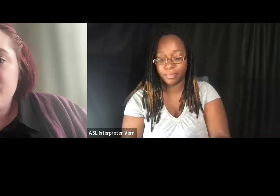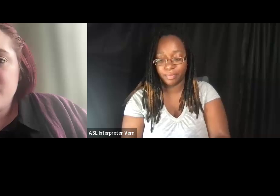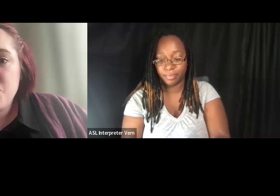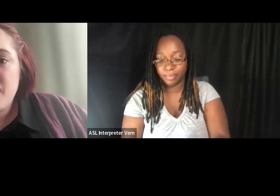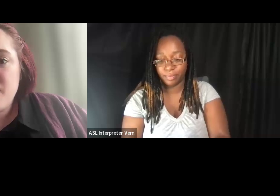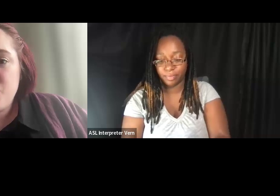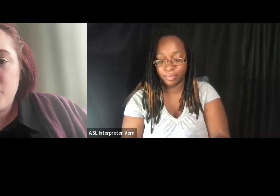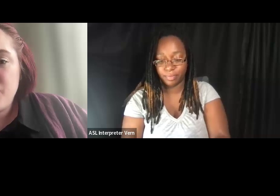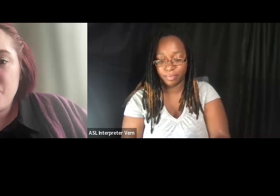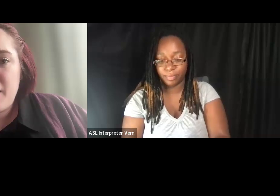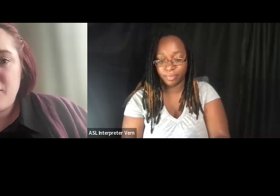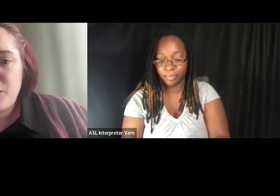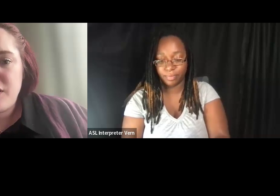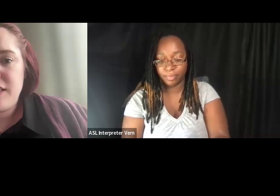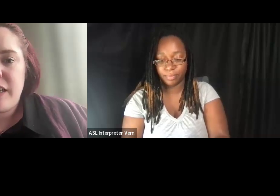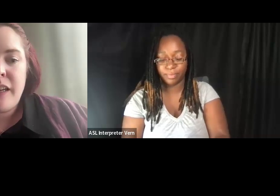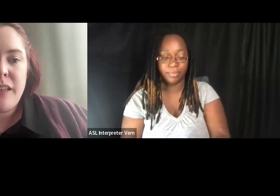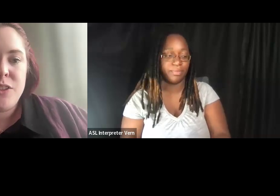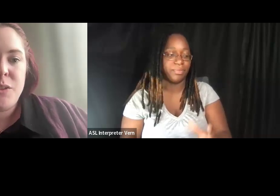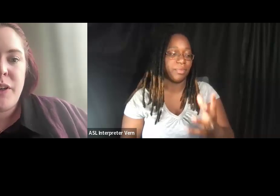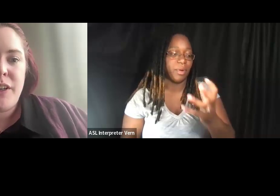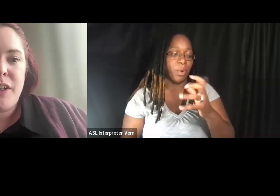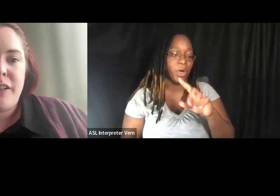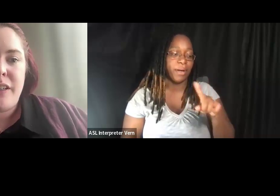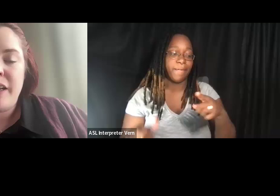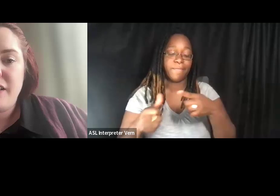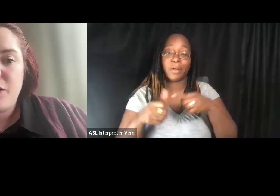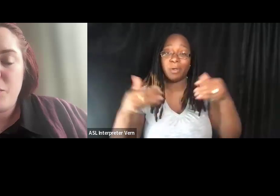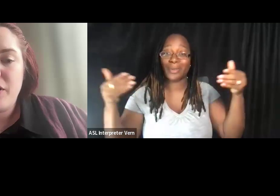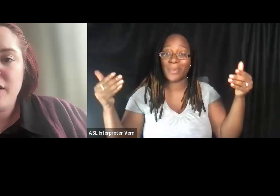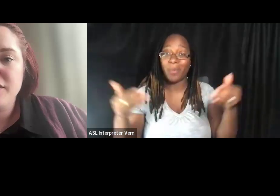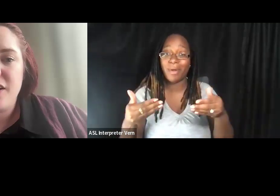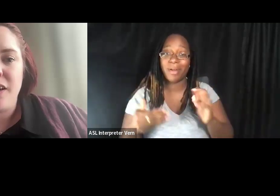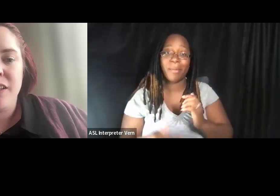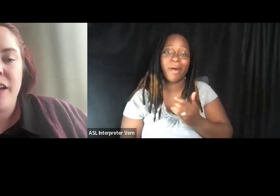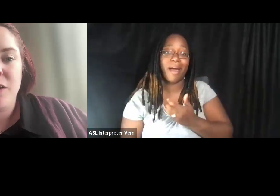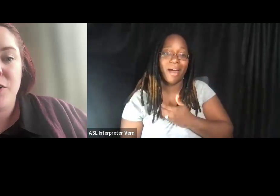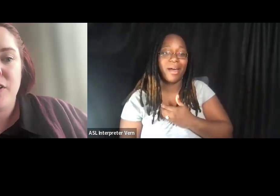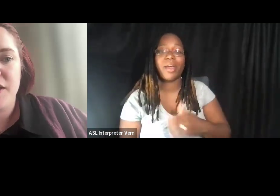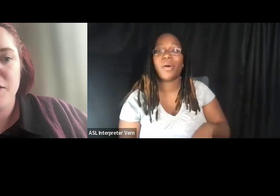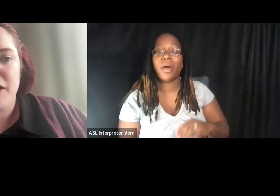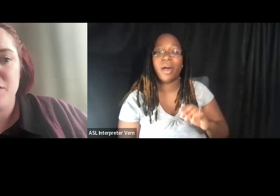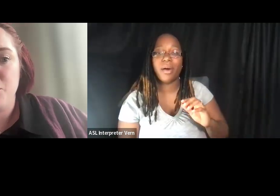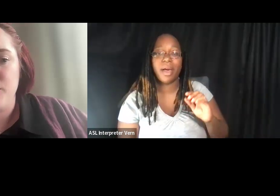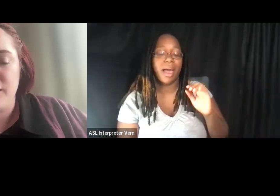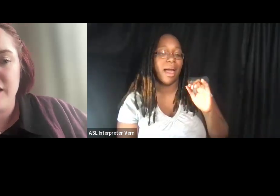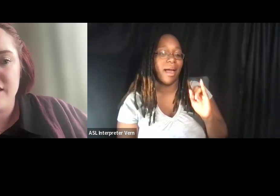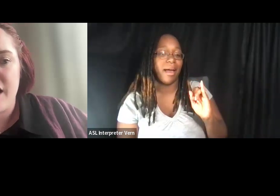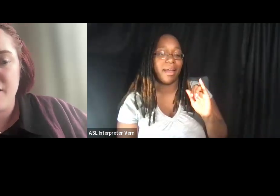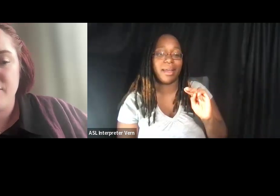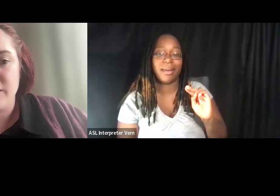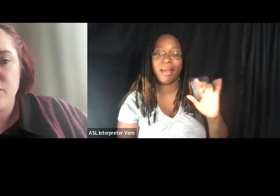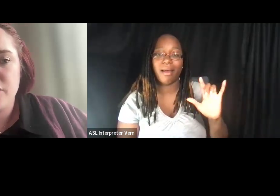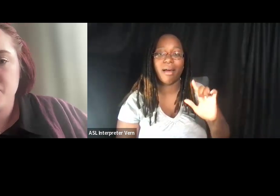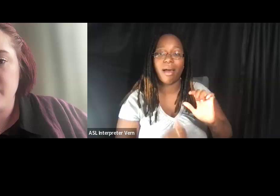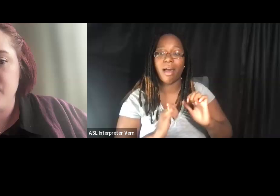Well, first, I just want to welcome everyone today to our ILNet webinar on how to create best board and